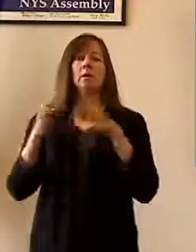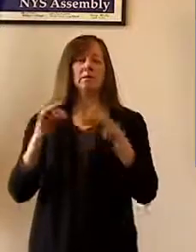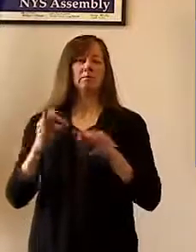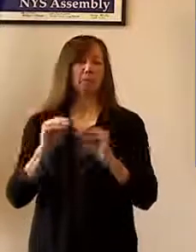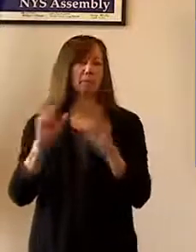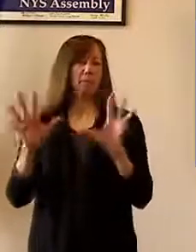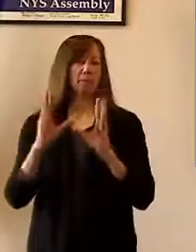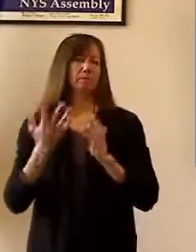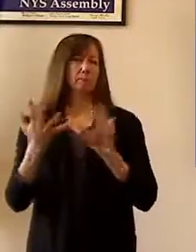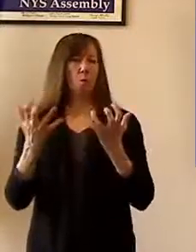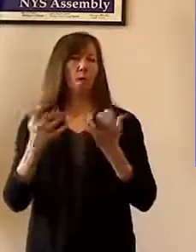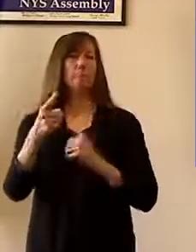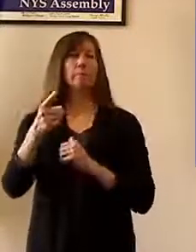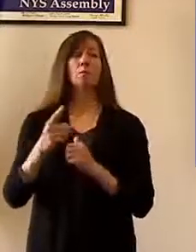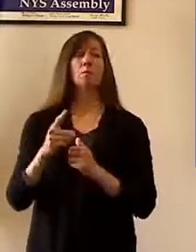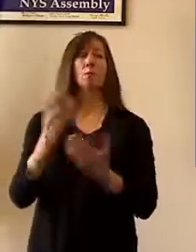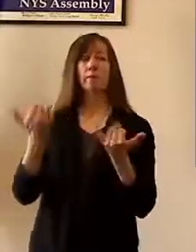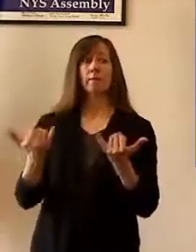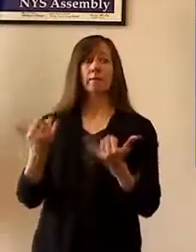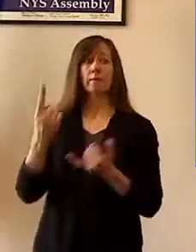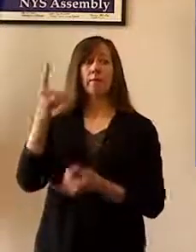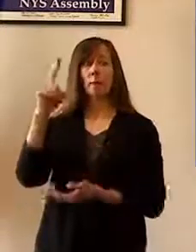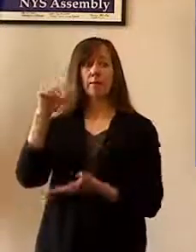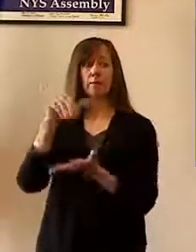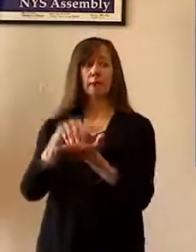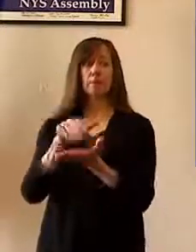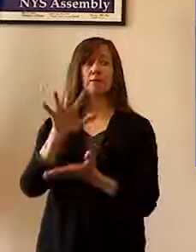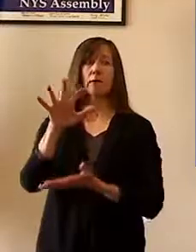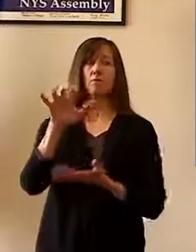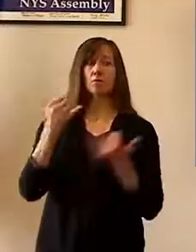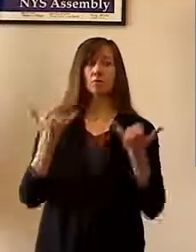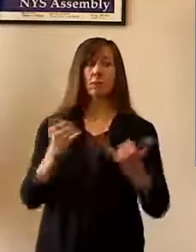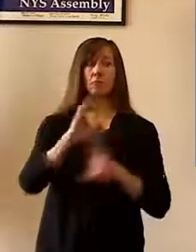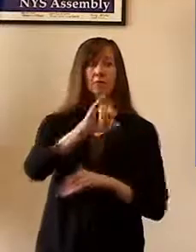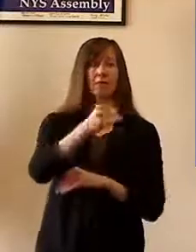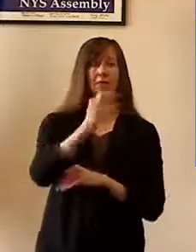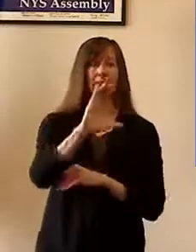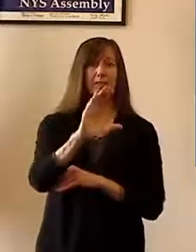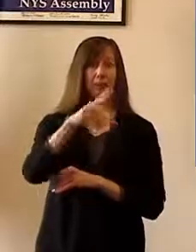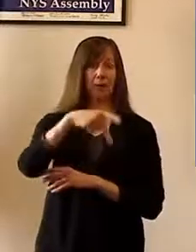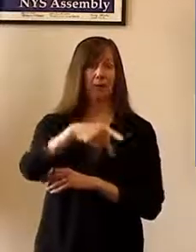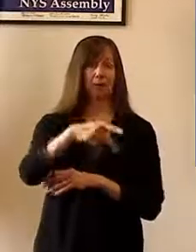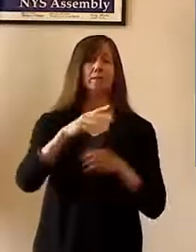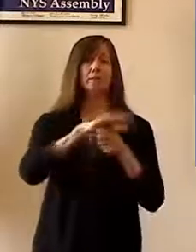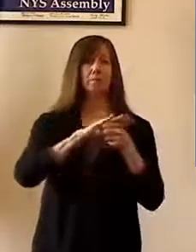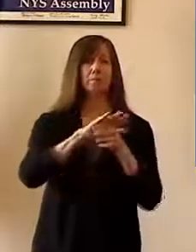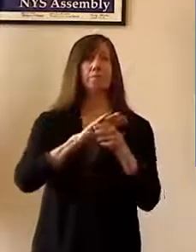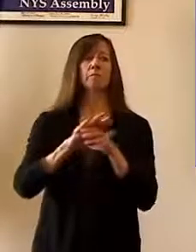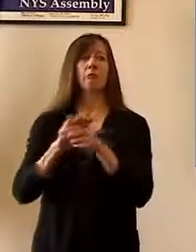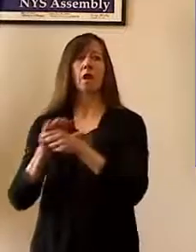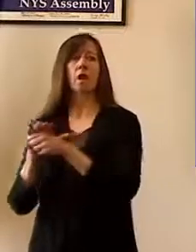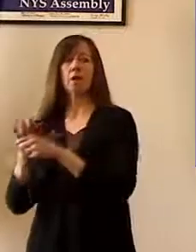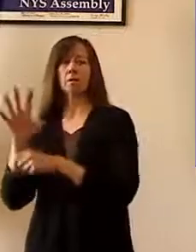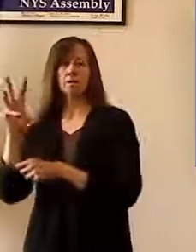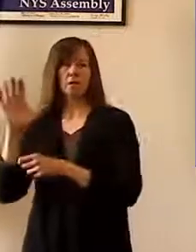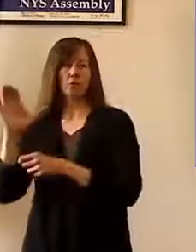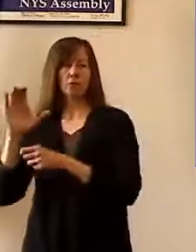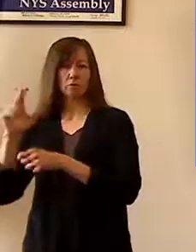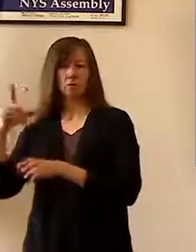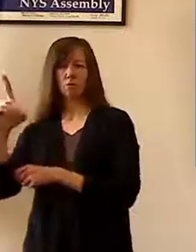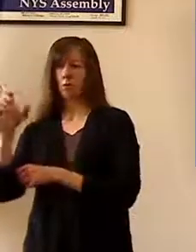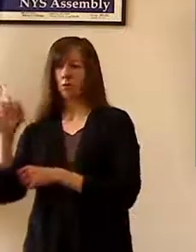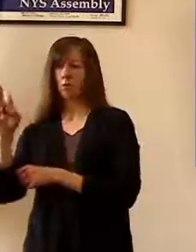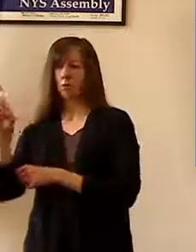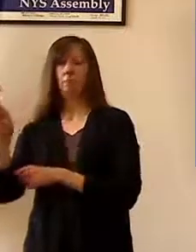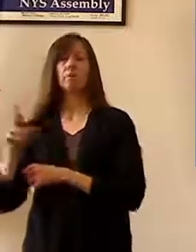pods this week. That's the JCPenney's location and the CVS in the town of Dover. Now, working with our partners, we'll conduct 700 additional